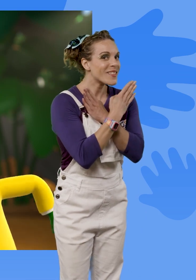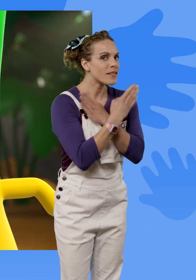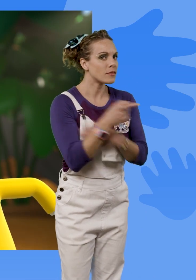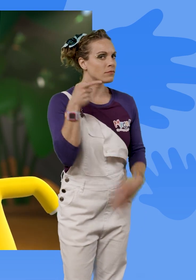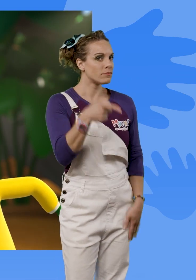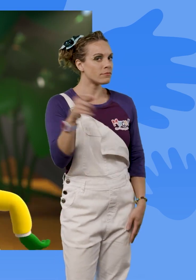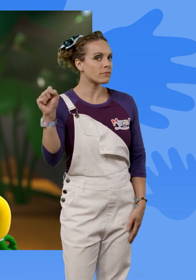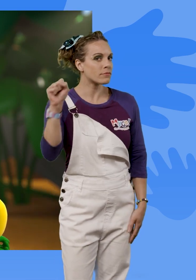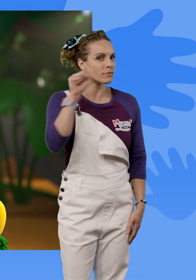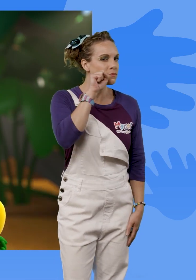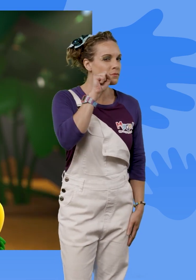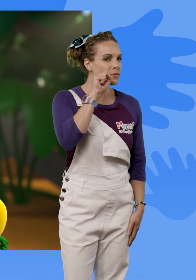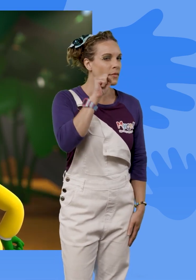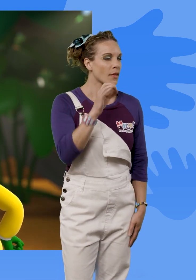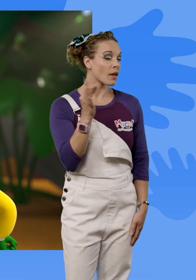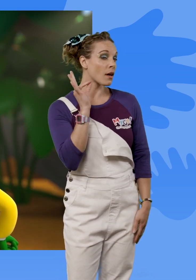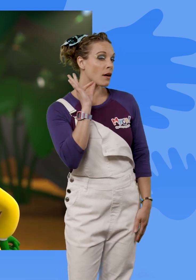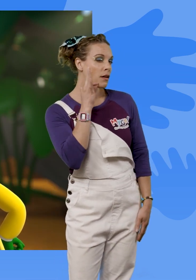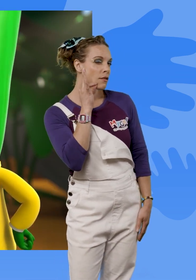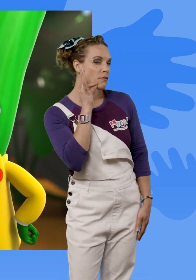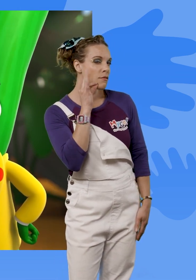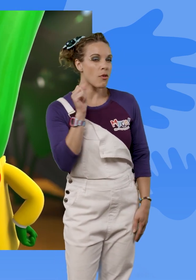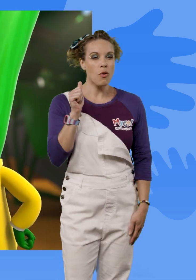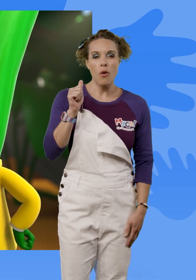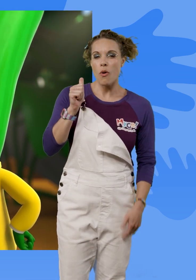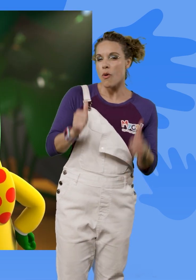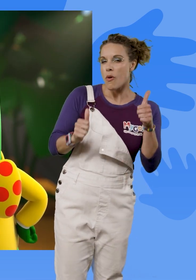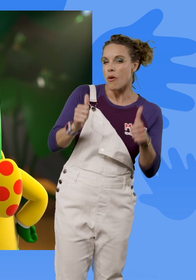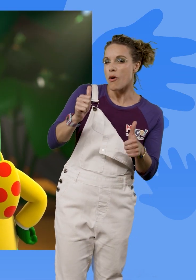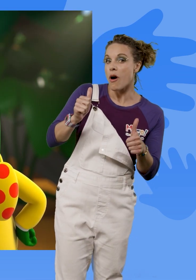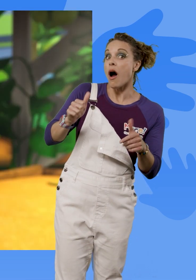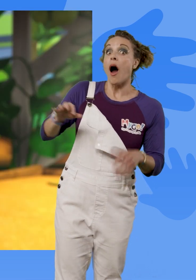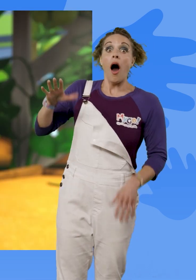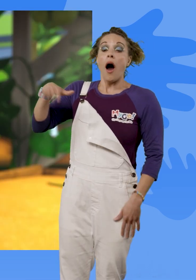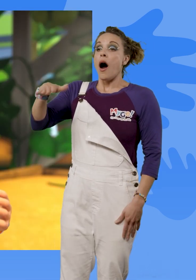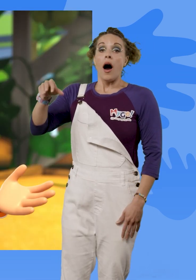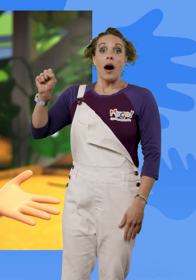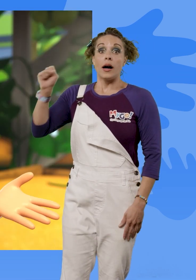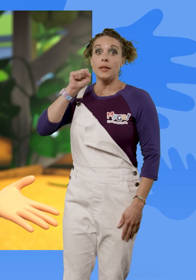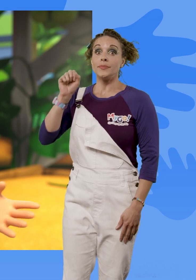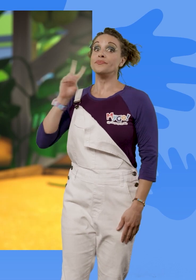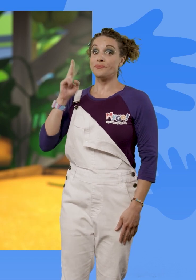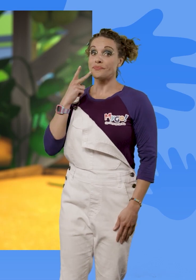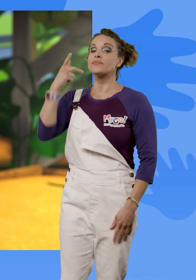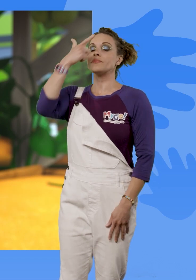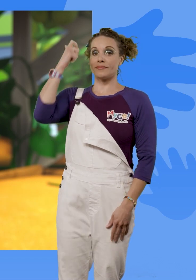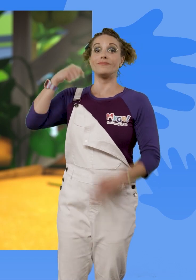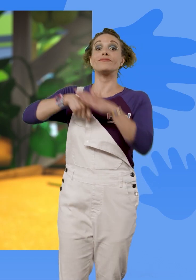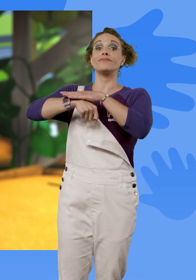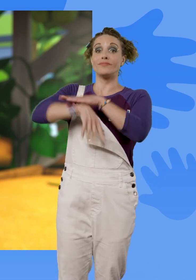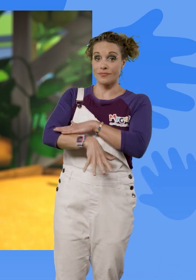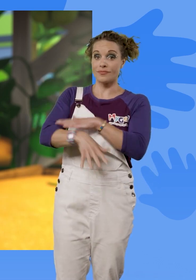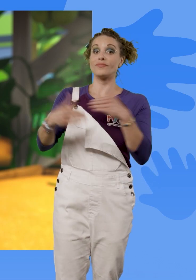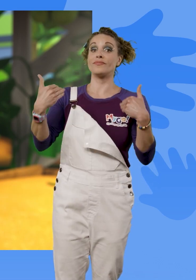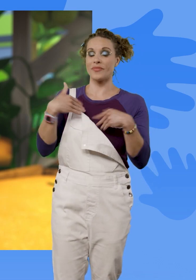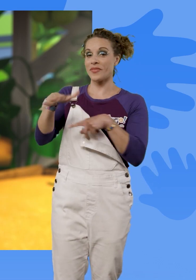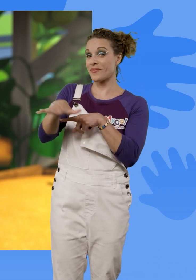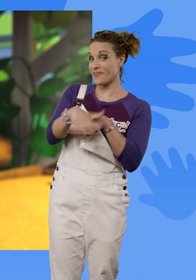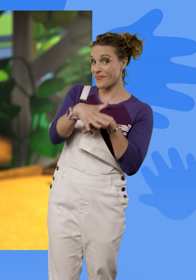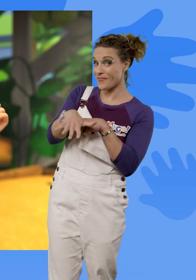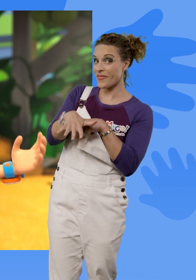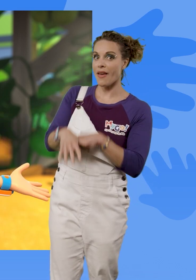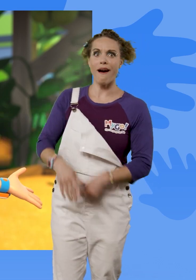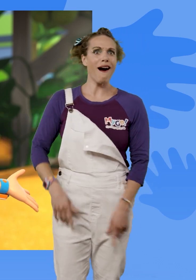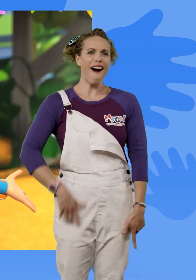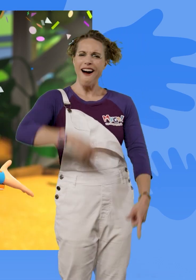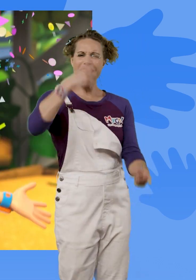Tell me, Blippi, is this carrot a fruit or... Ooh, the carrot is a vegetable because it's a root